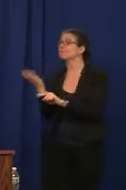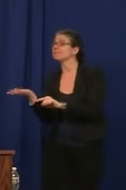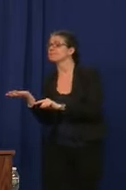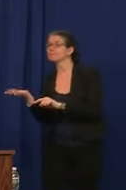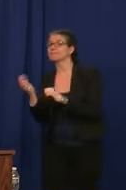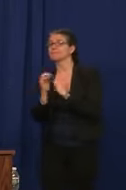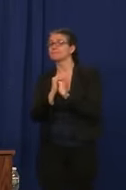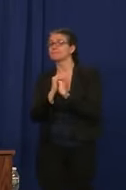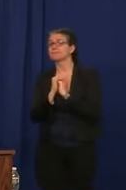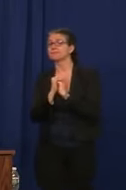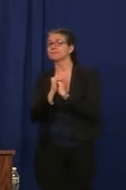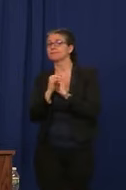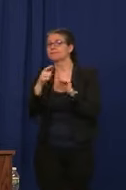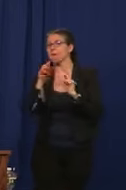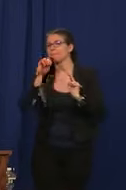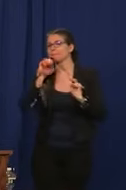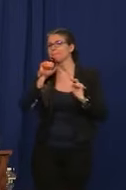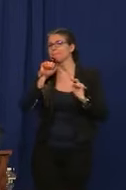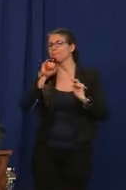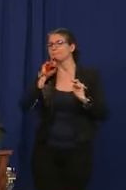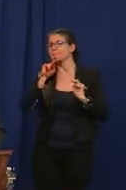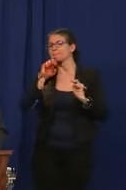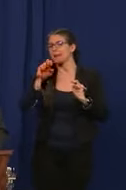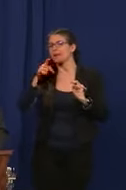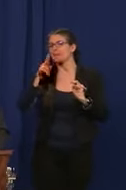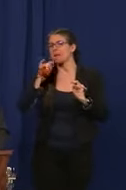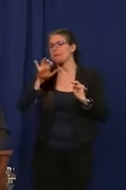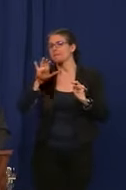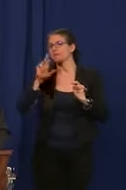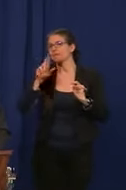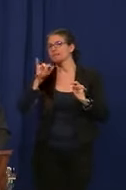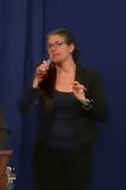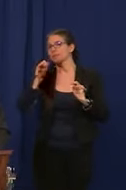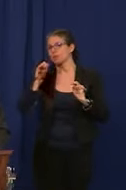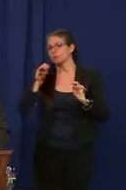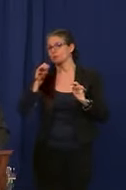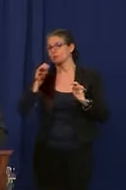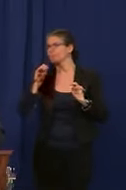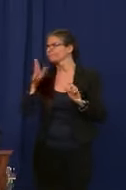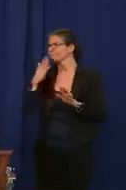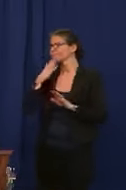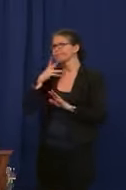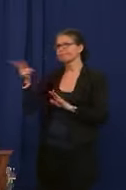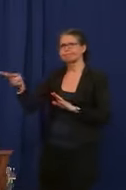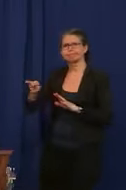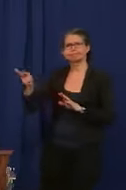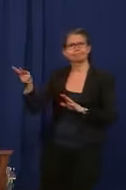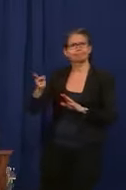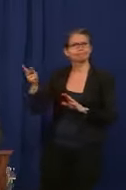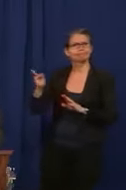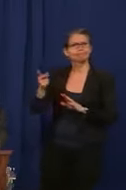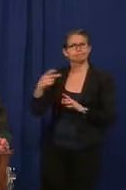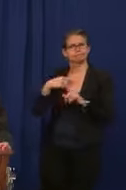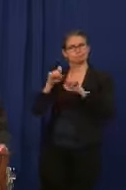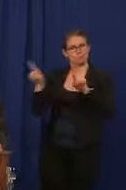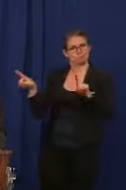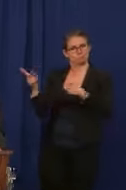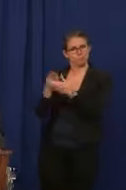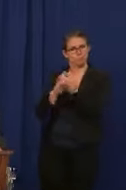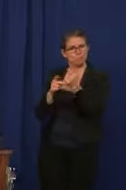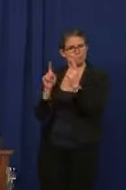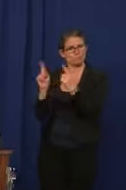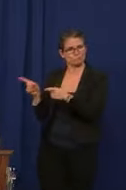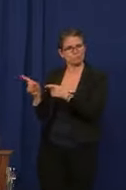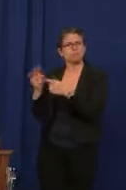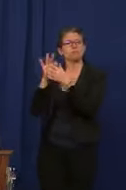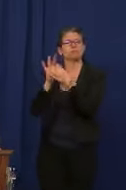Thanks for taking the call, Dr. Shah and Governor Mills. This question is for both of you, and it's really about testing. Since we've our